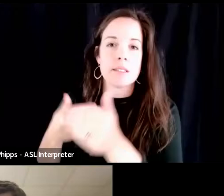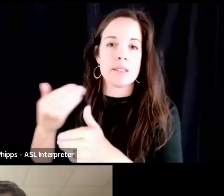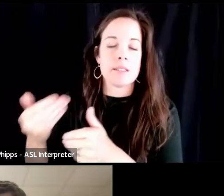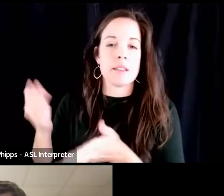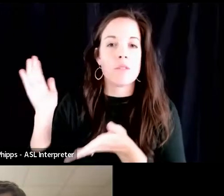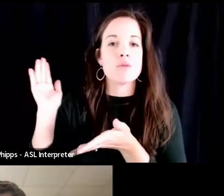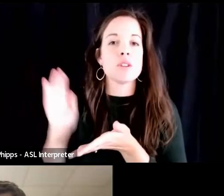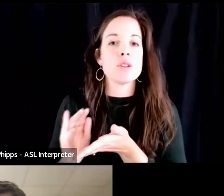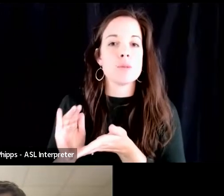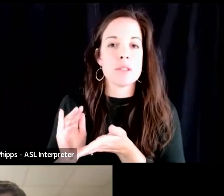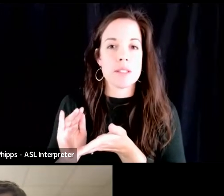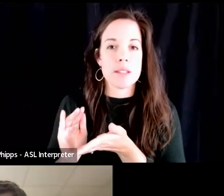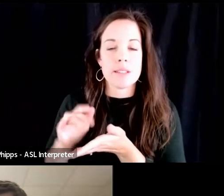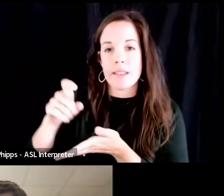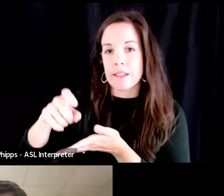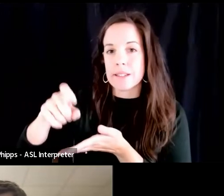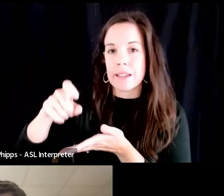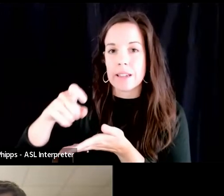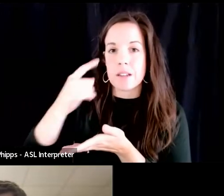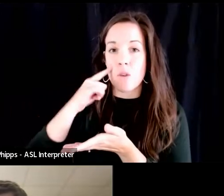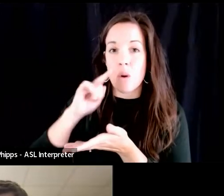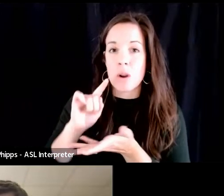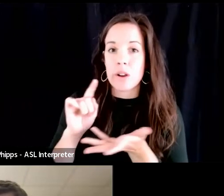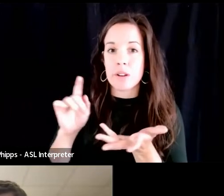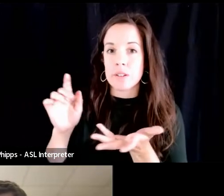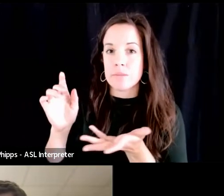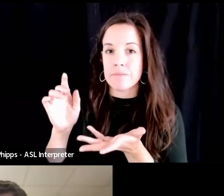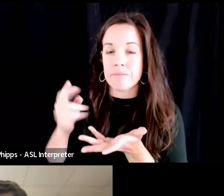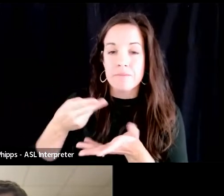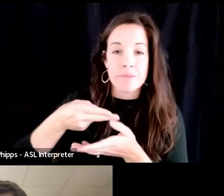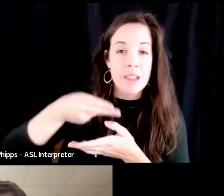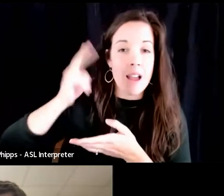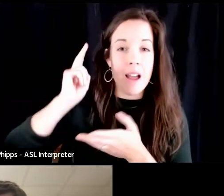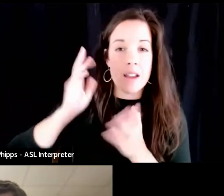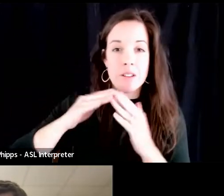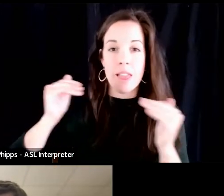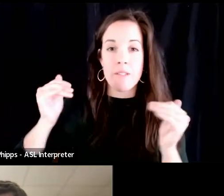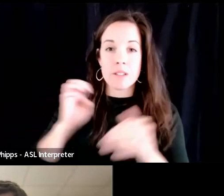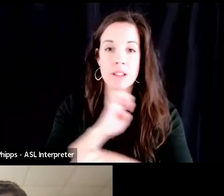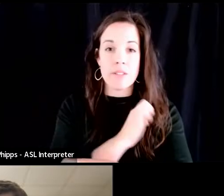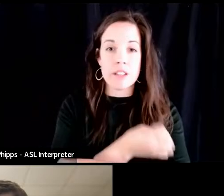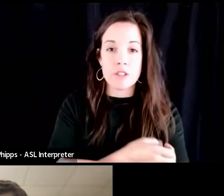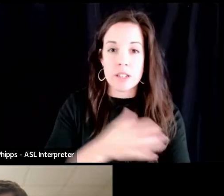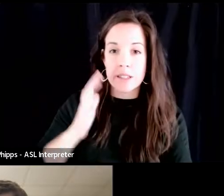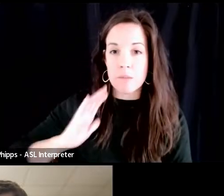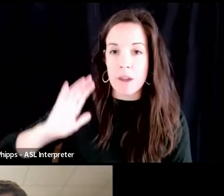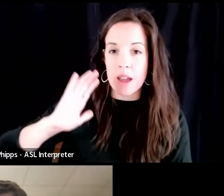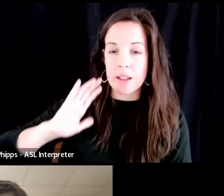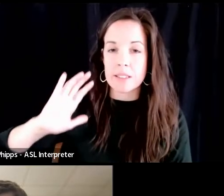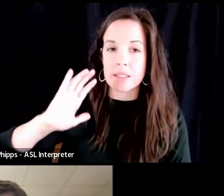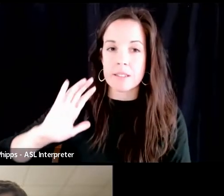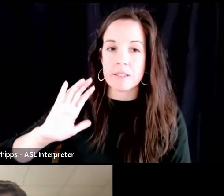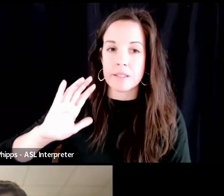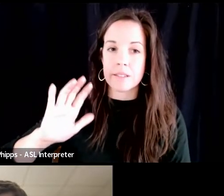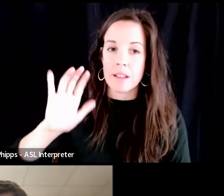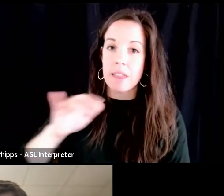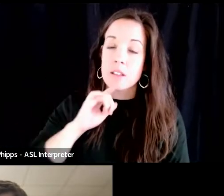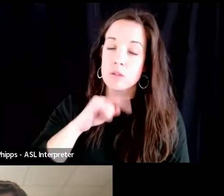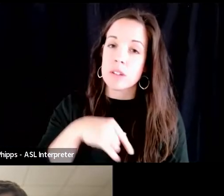reduces the need for higher levels of energy in the past. And that's